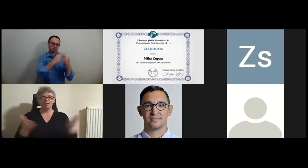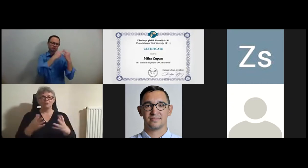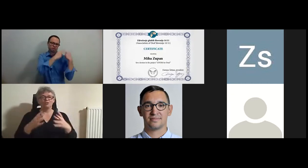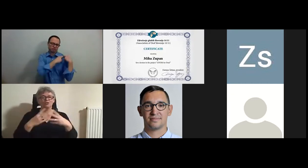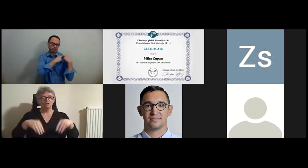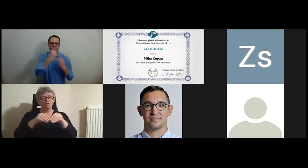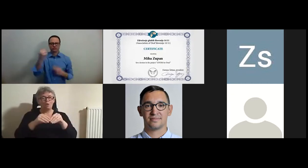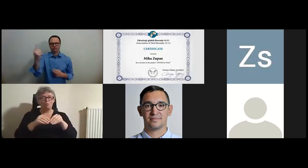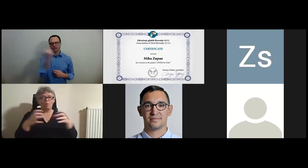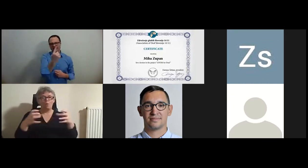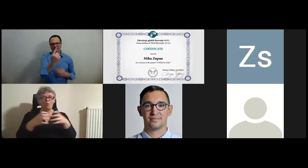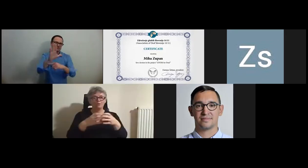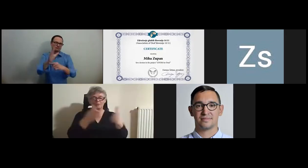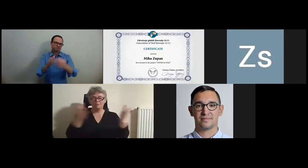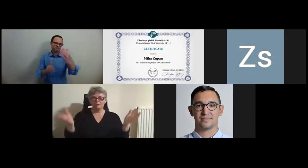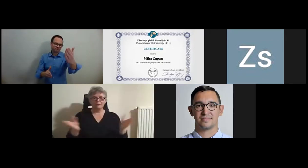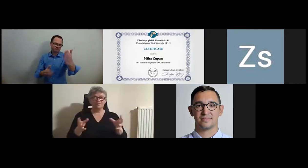Now I want to